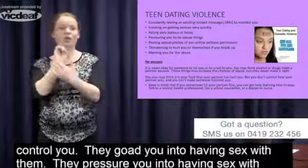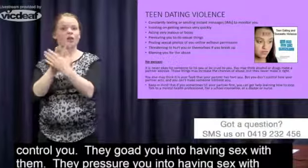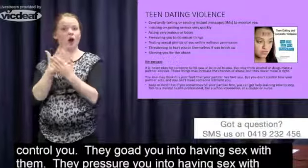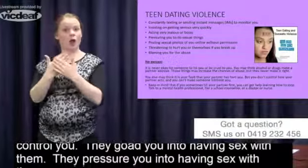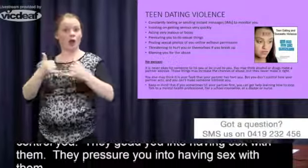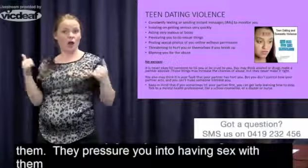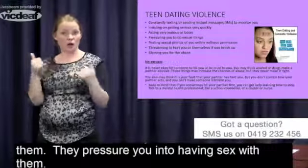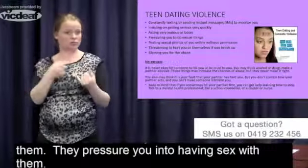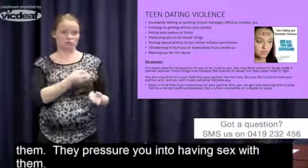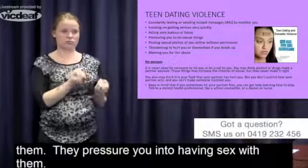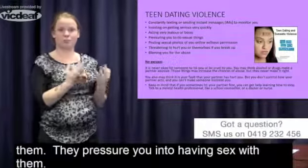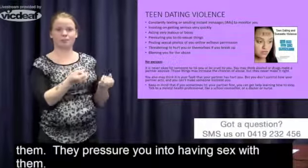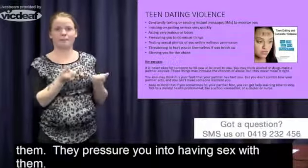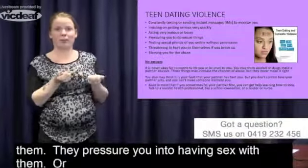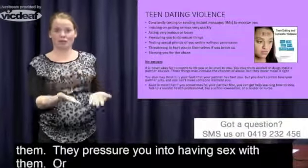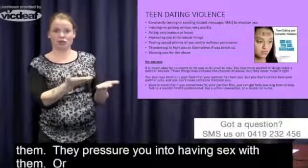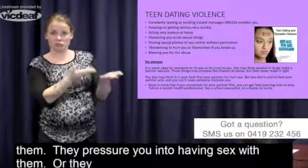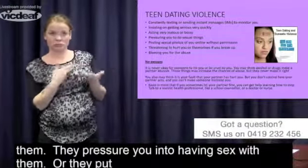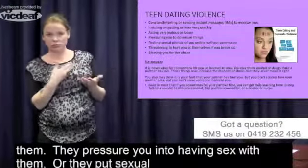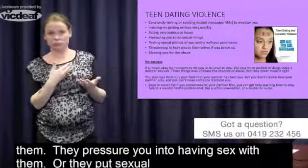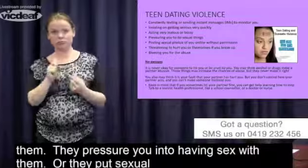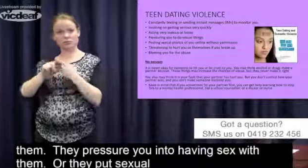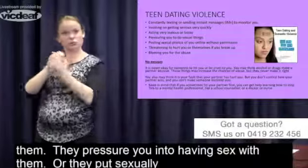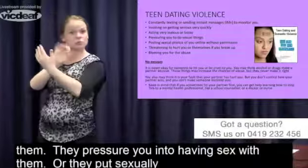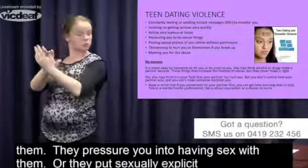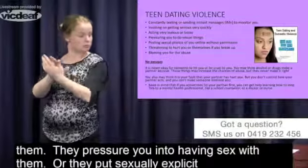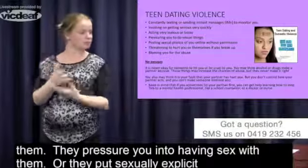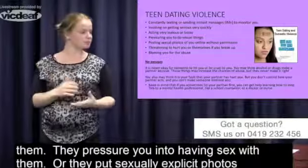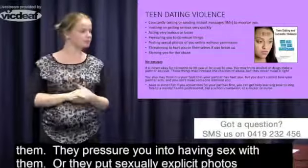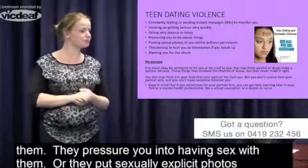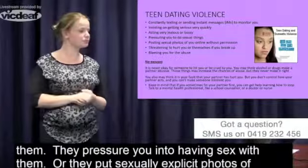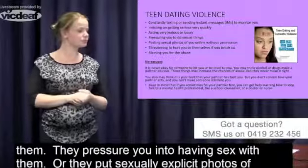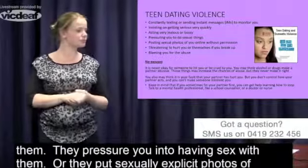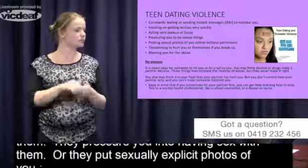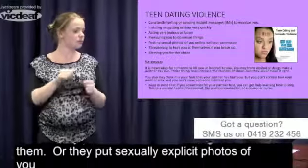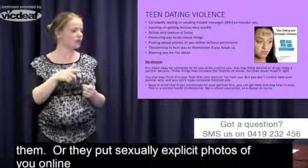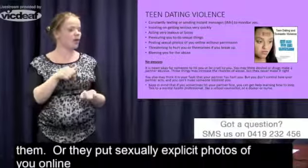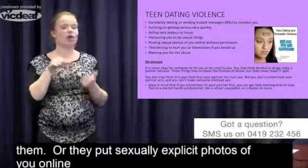Or they put sexually explicit photos of you online without your permission.